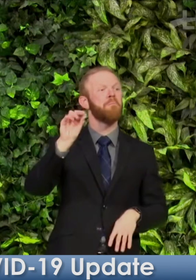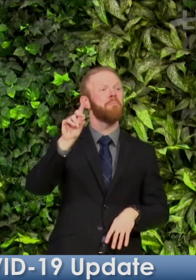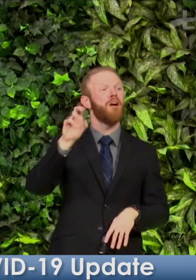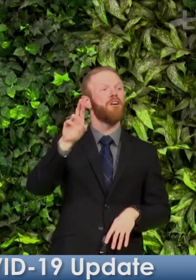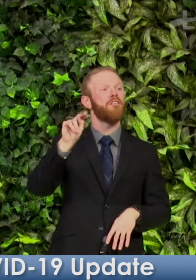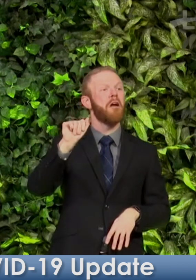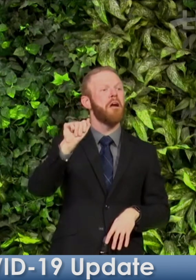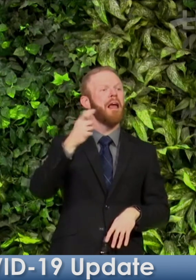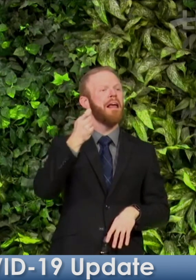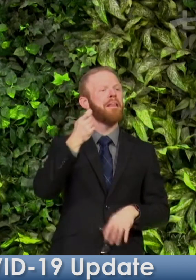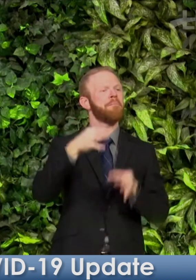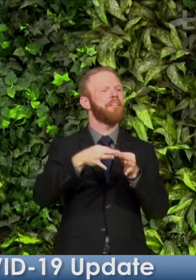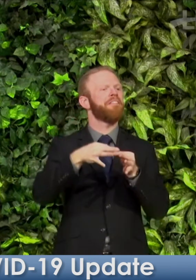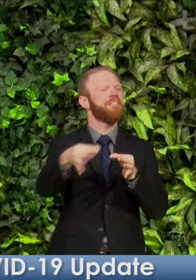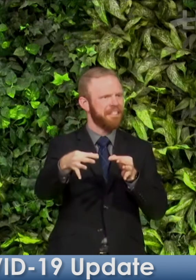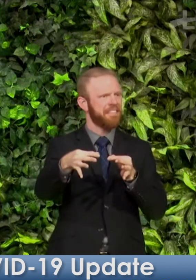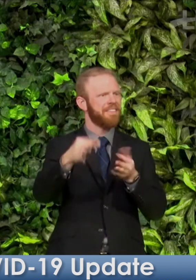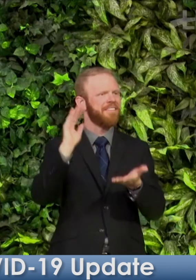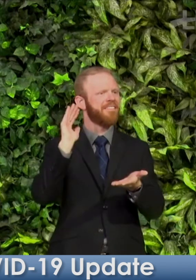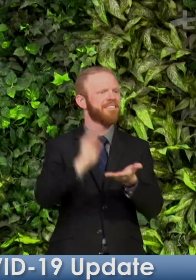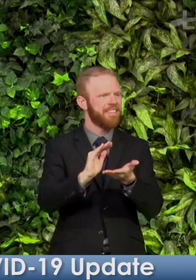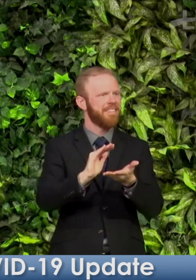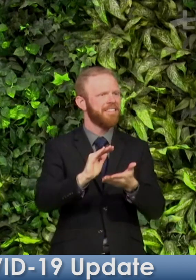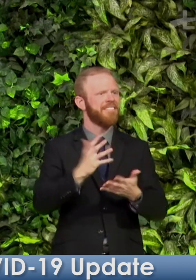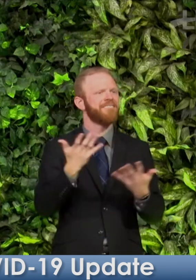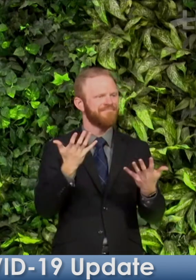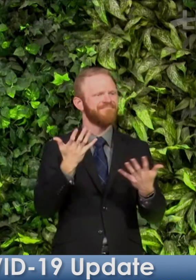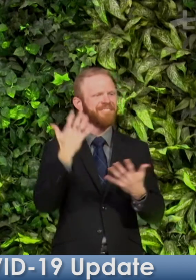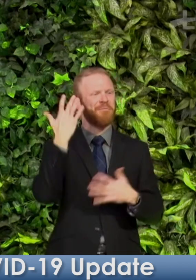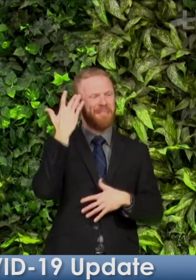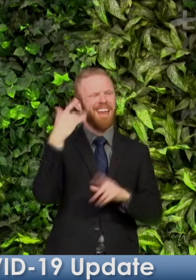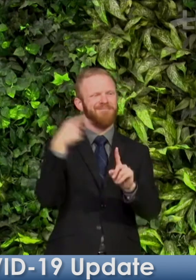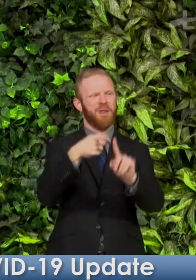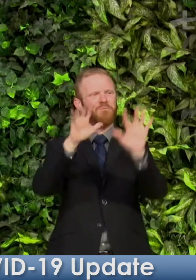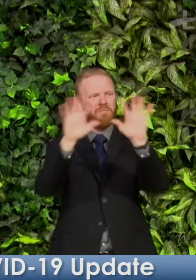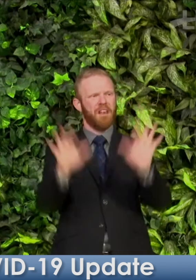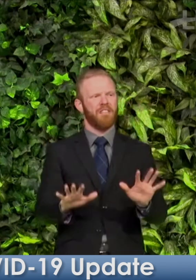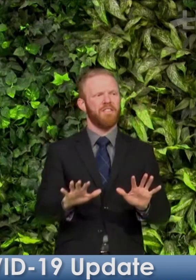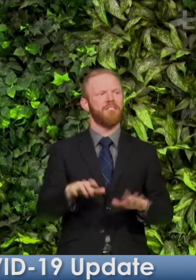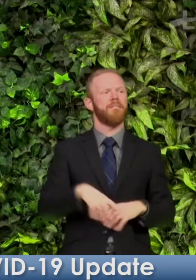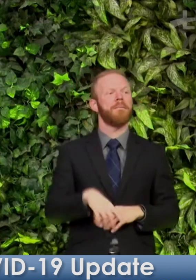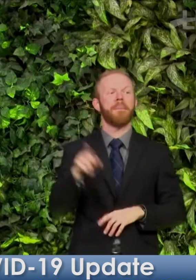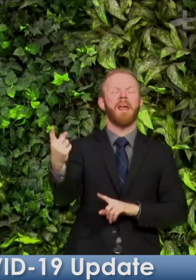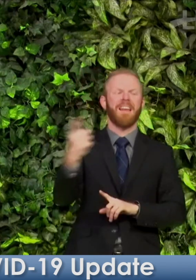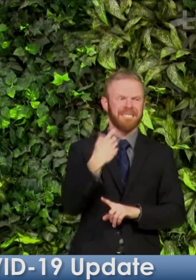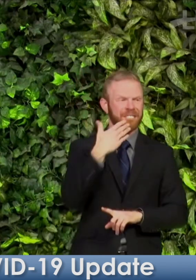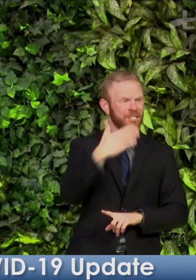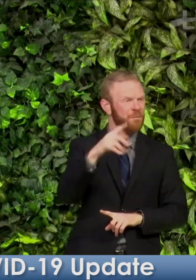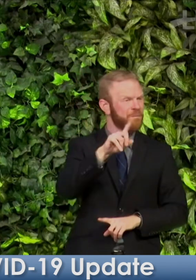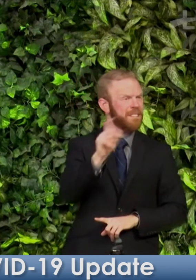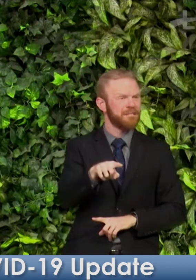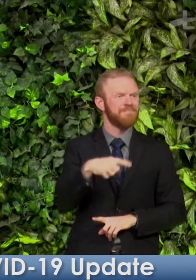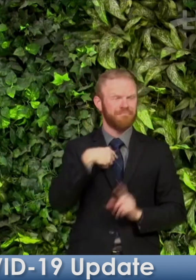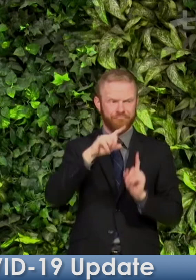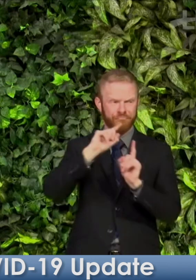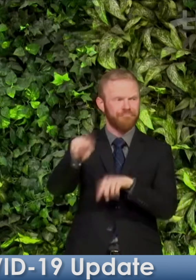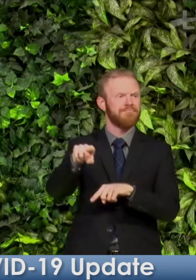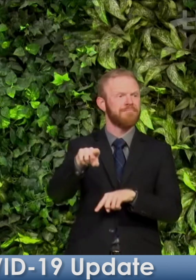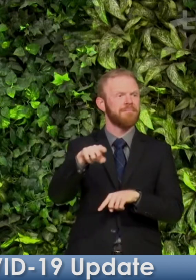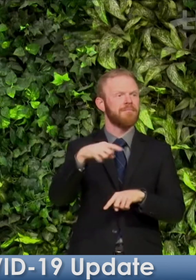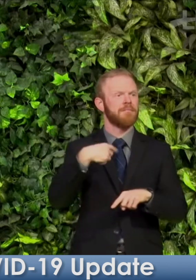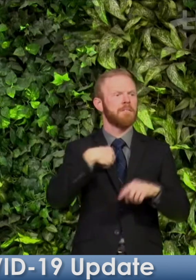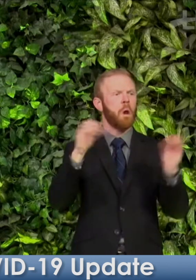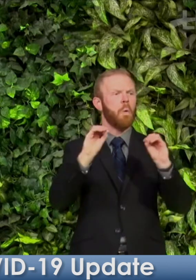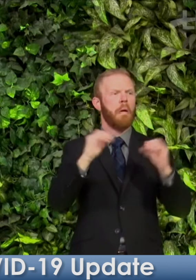are some hiccups. But you asked a fundamental question, and let me directly answer. I have no trepidation in saying this. We're going to get that 10%